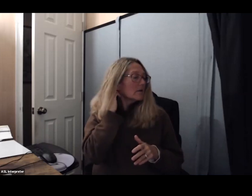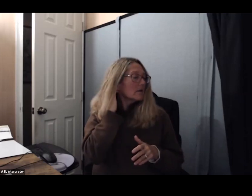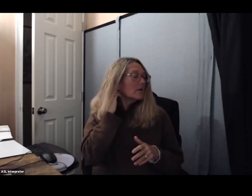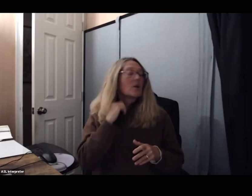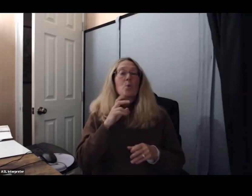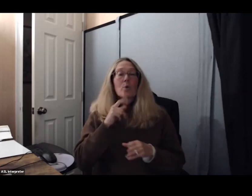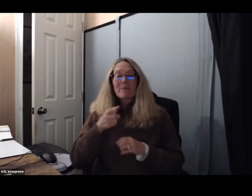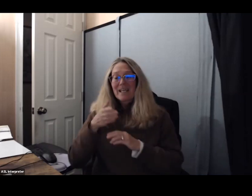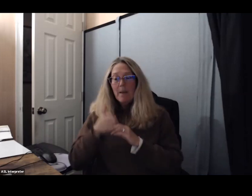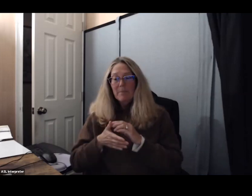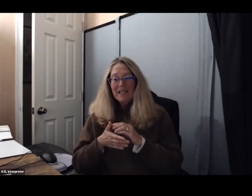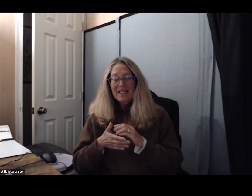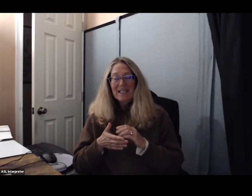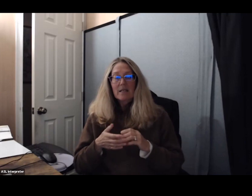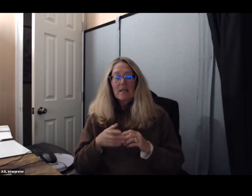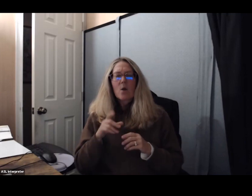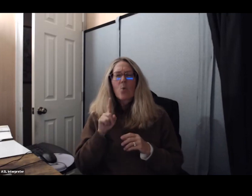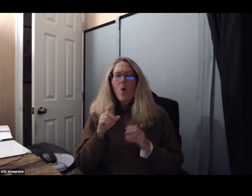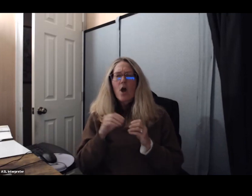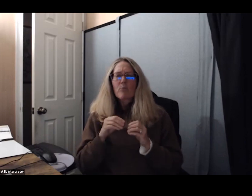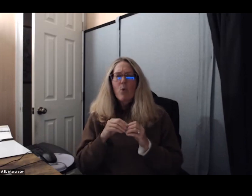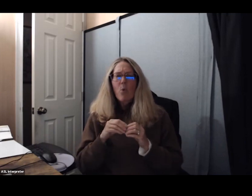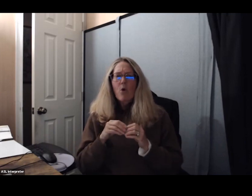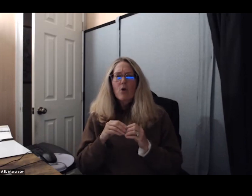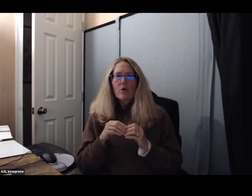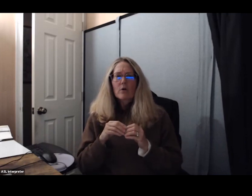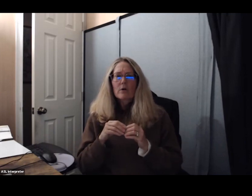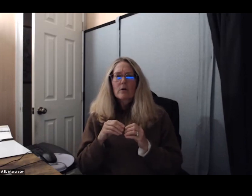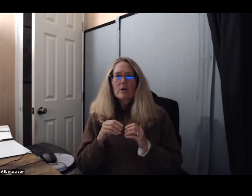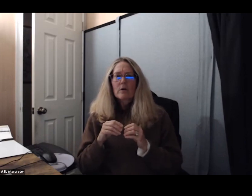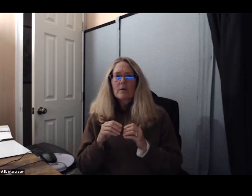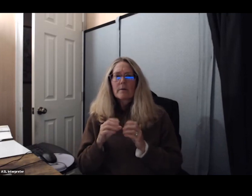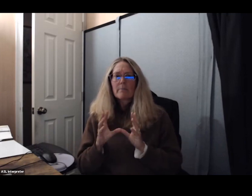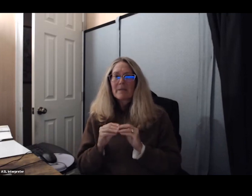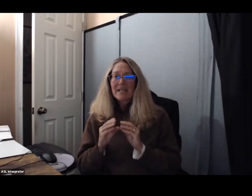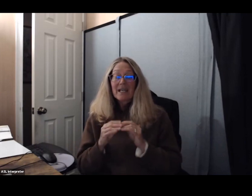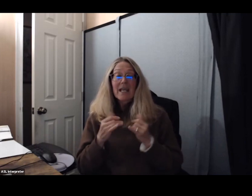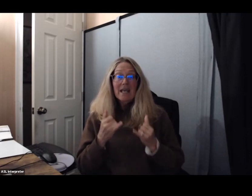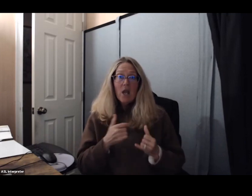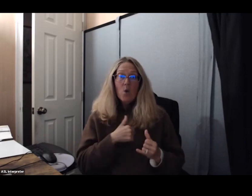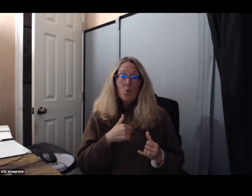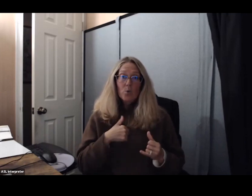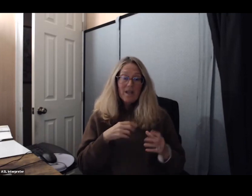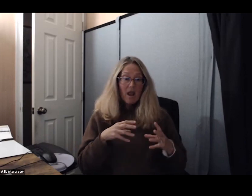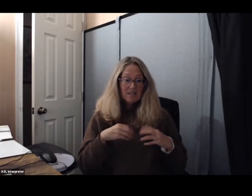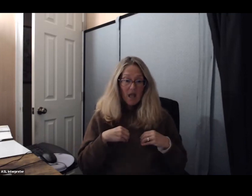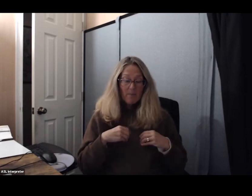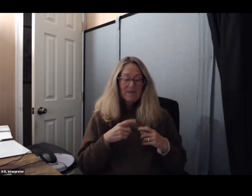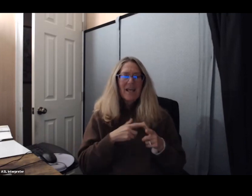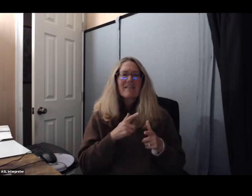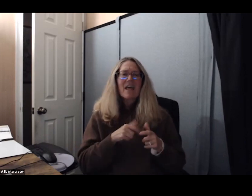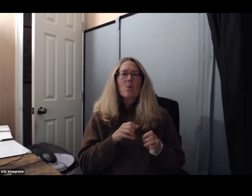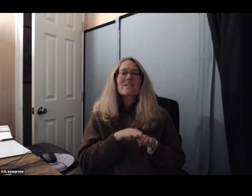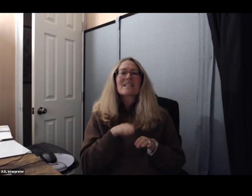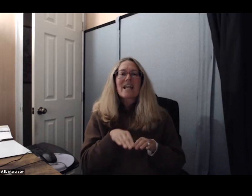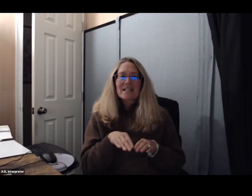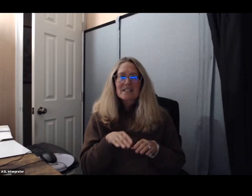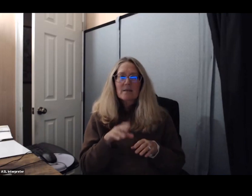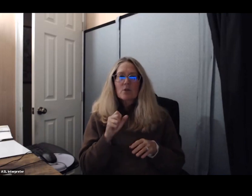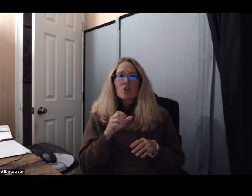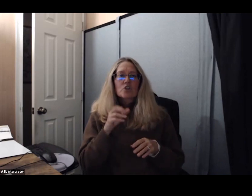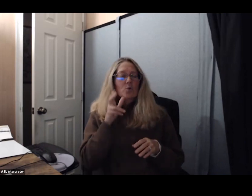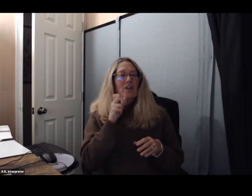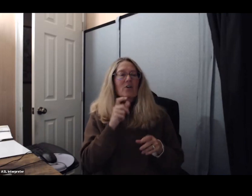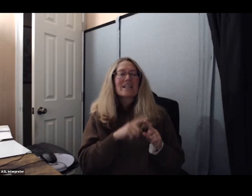completed. I think another conversation, I think this is what I'm hearing you say, is now that we do the adoption, and then what's next, right? So Yes. we are hearing